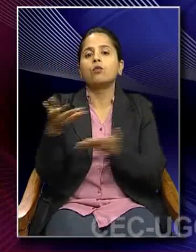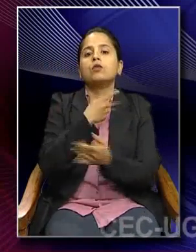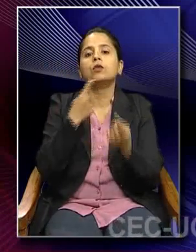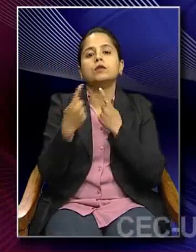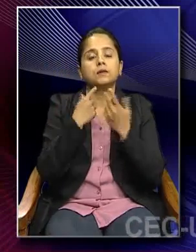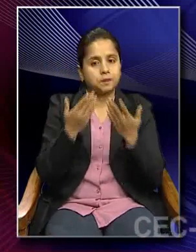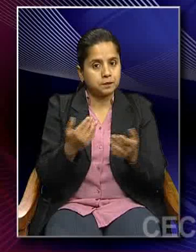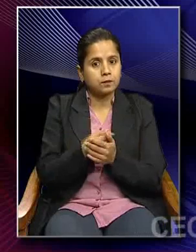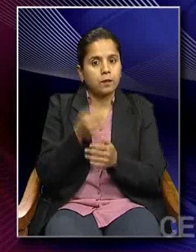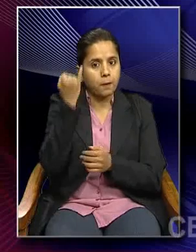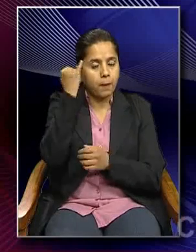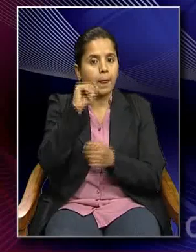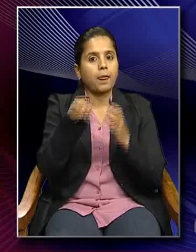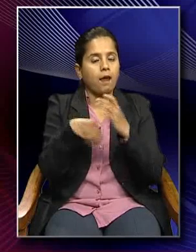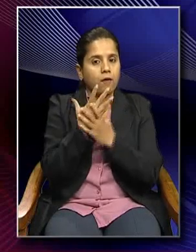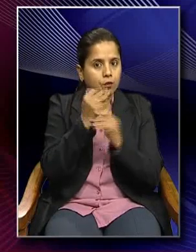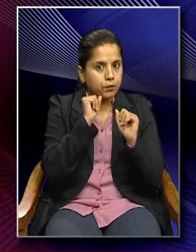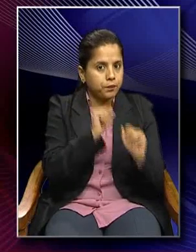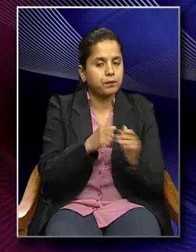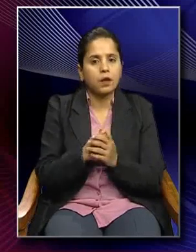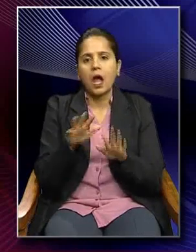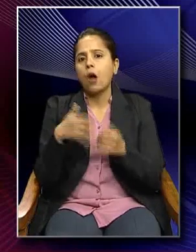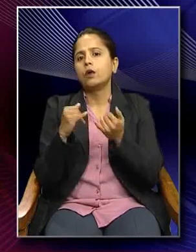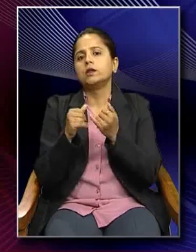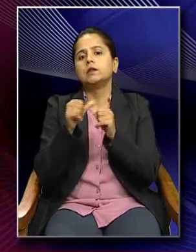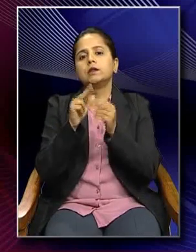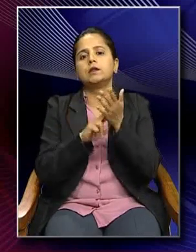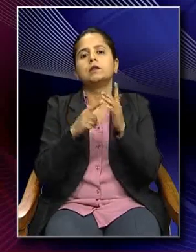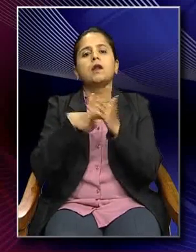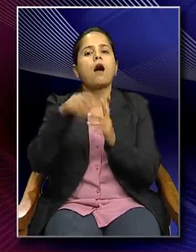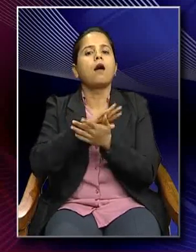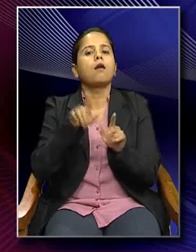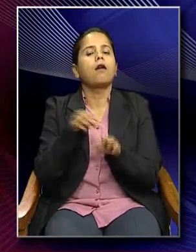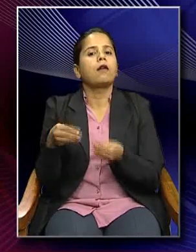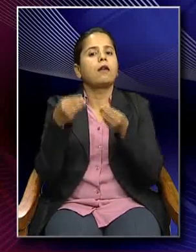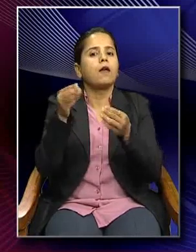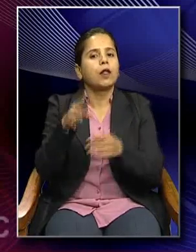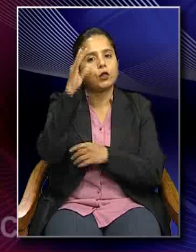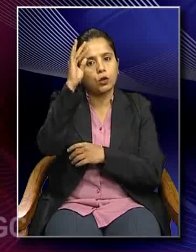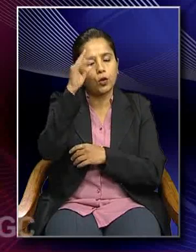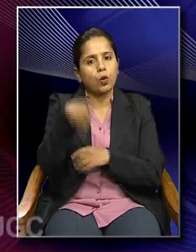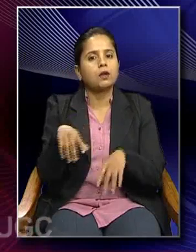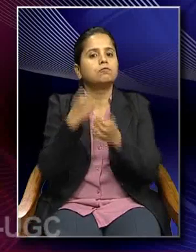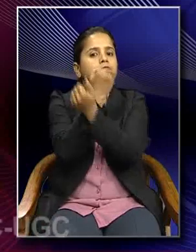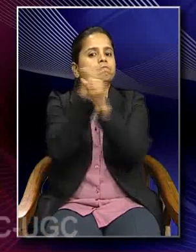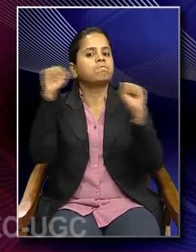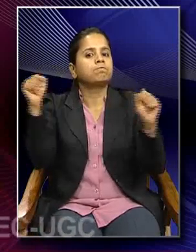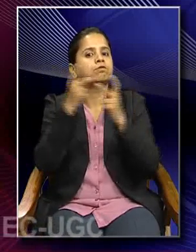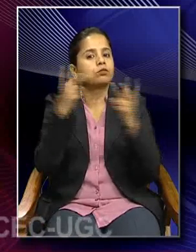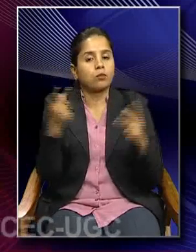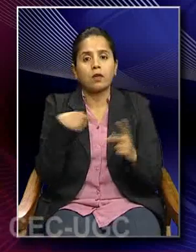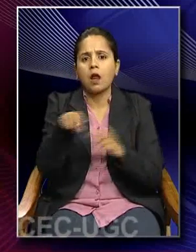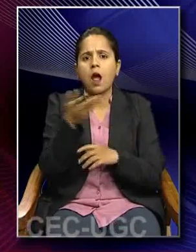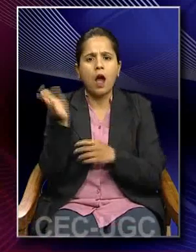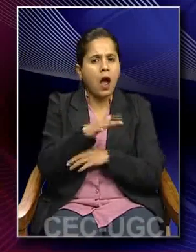this idea of evolution and how Sankhya is trying to provide the theory of liberation, where does